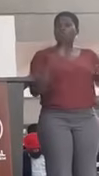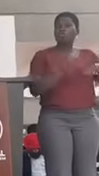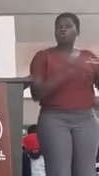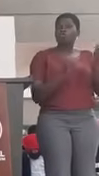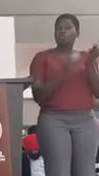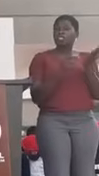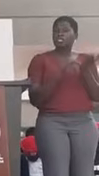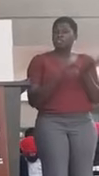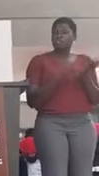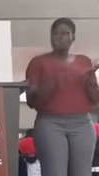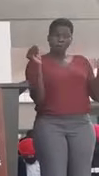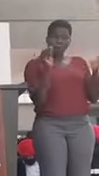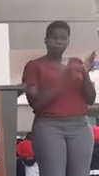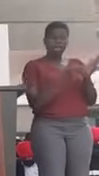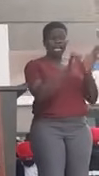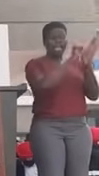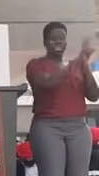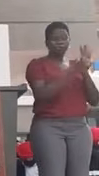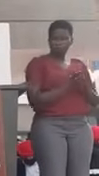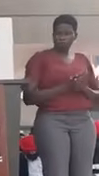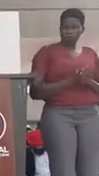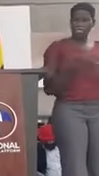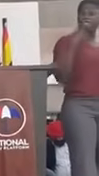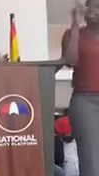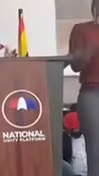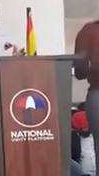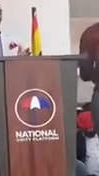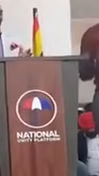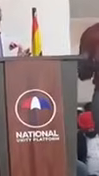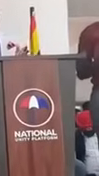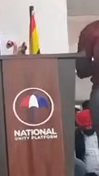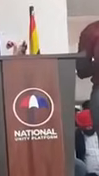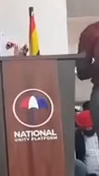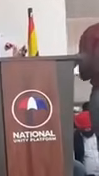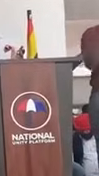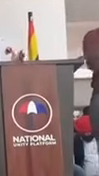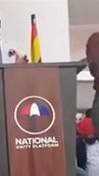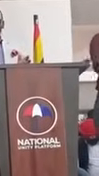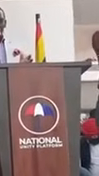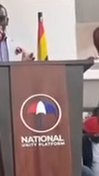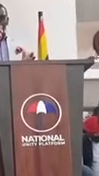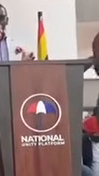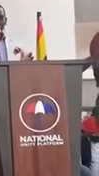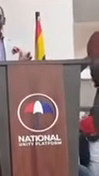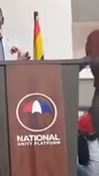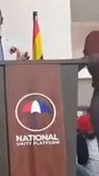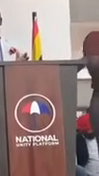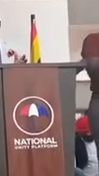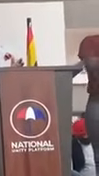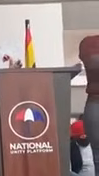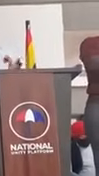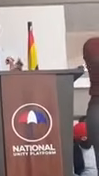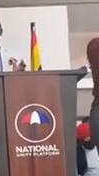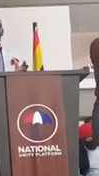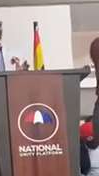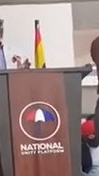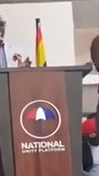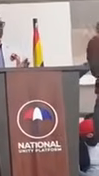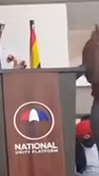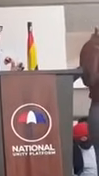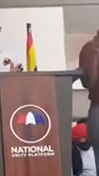published an article on its front page, namely that 30% of Ugandans